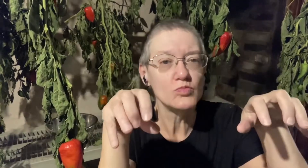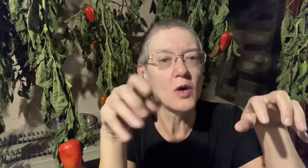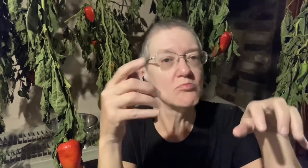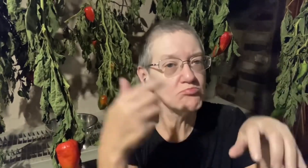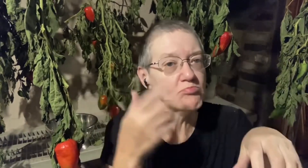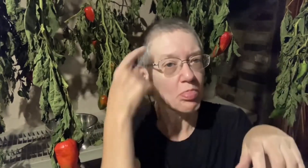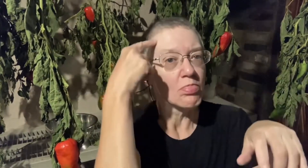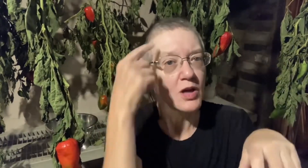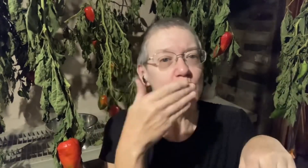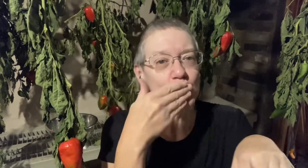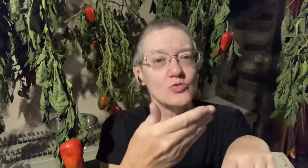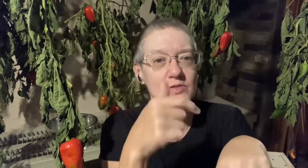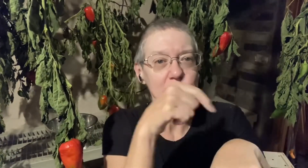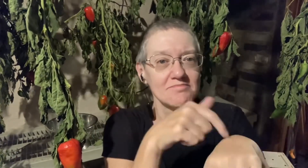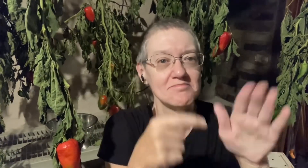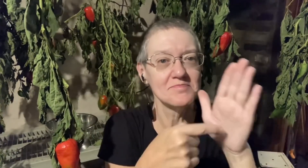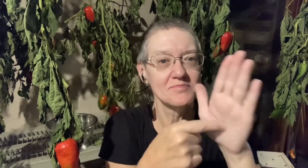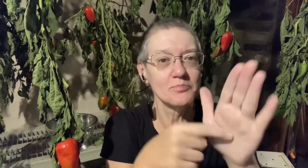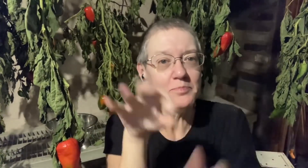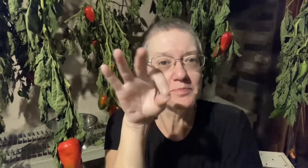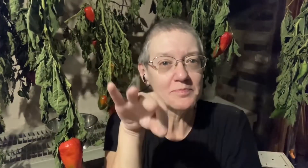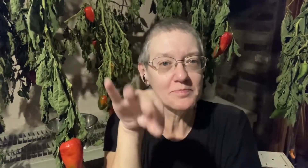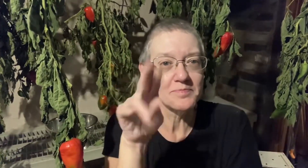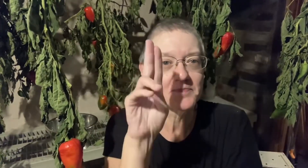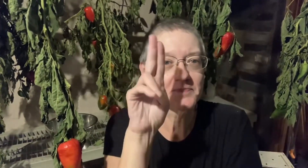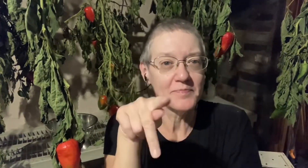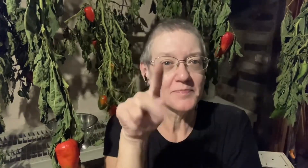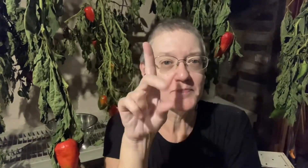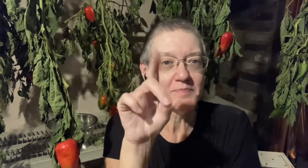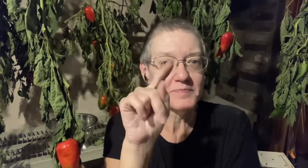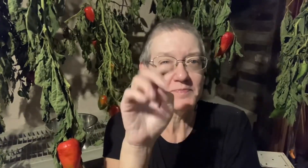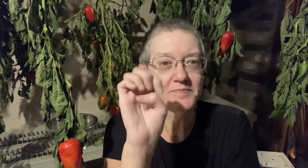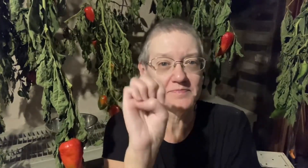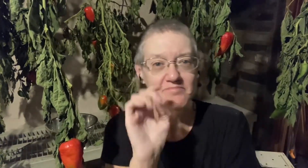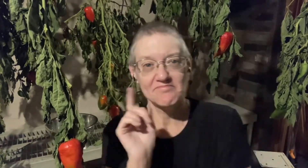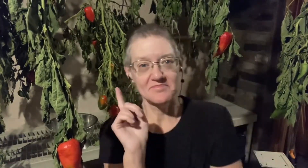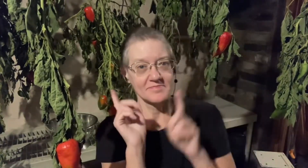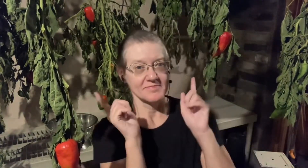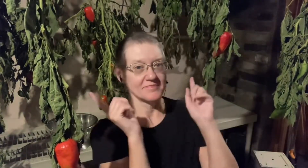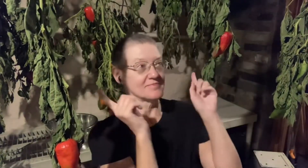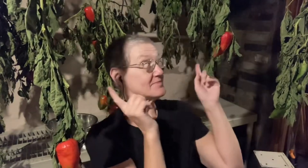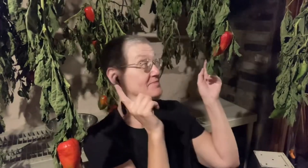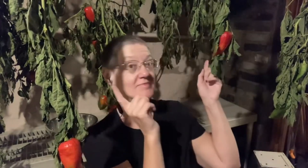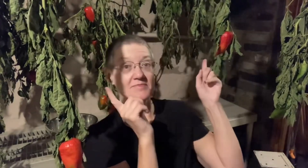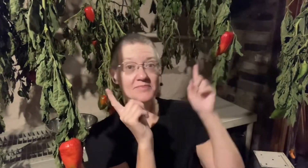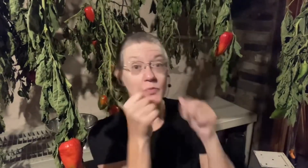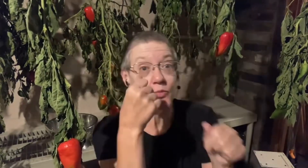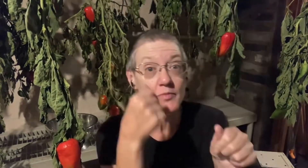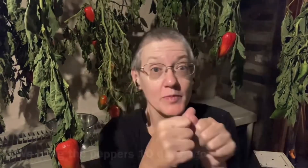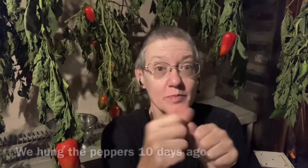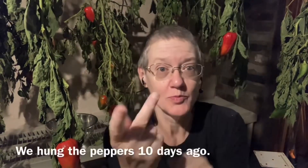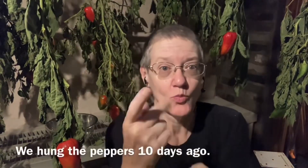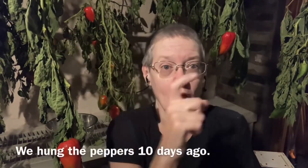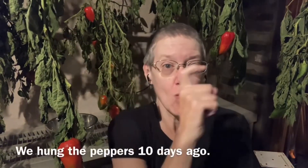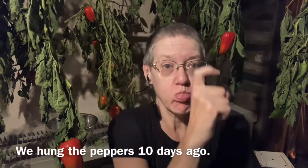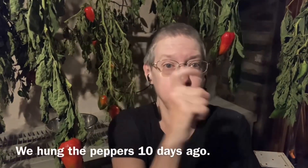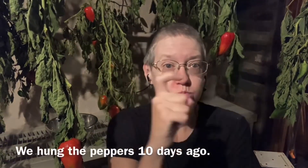today it's raining, but I thought this would be a good time to show you the peppers and have an update. Remember,